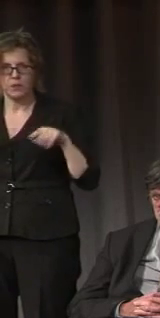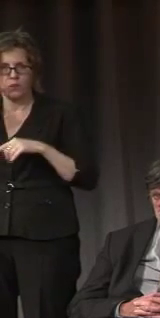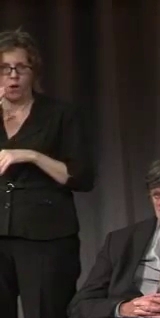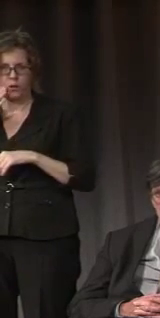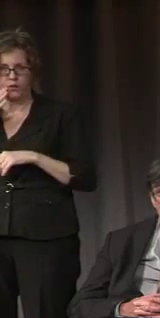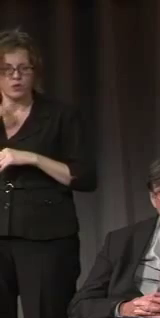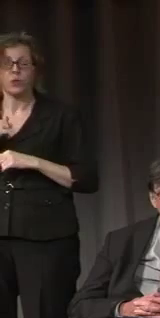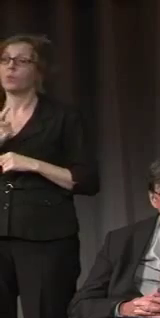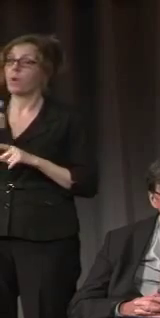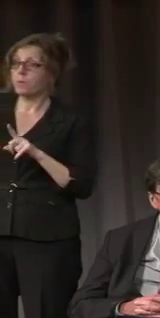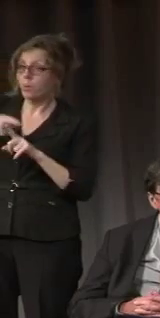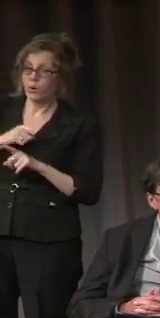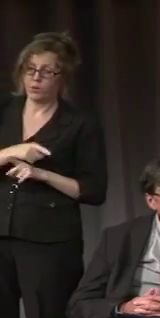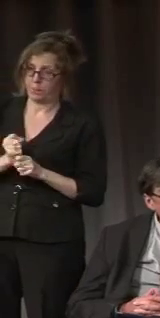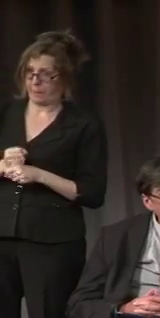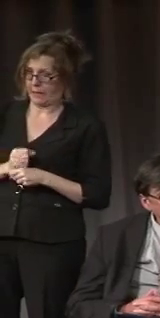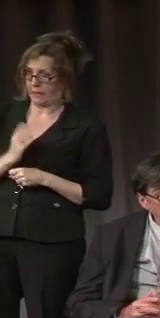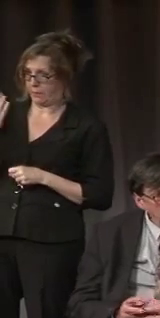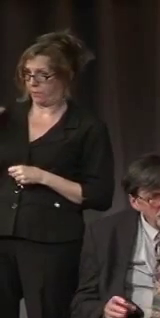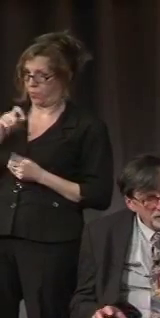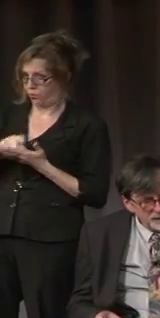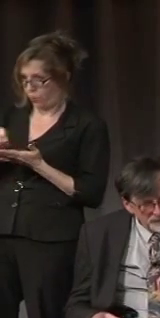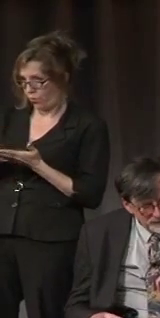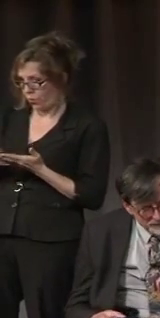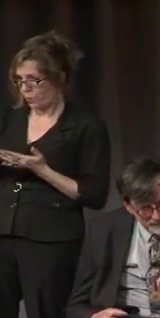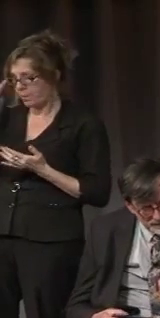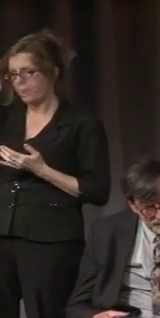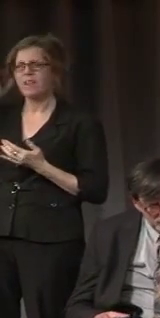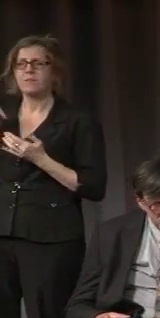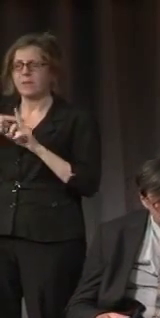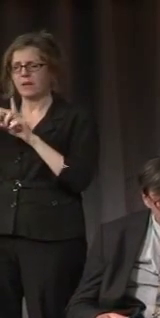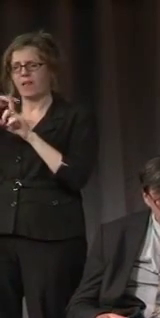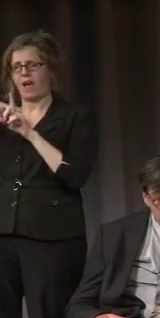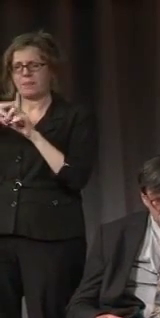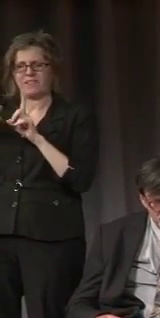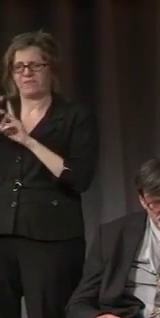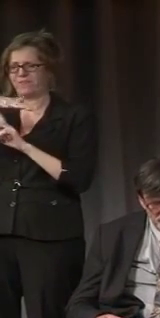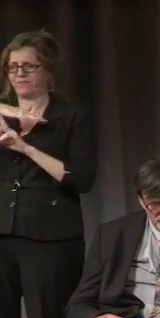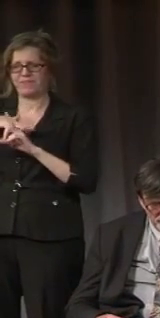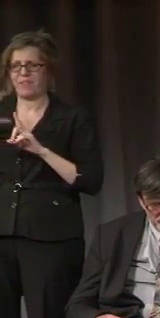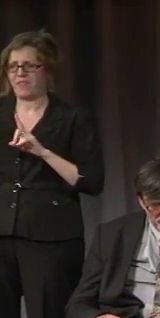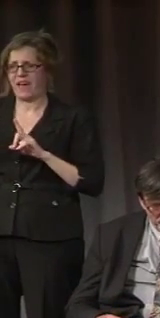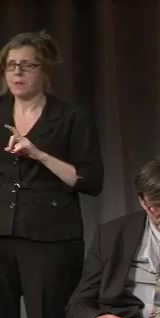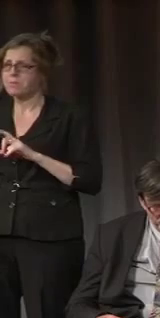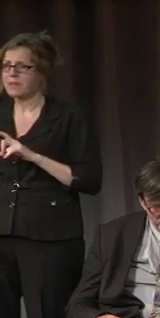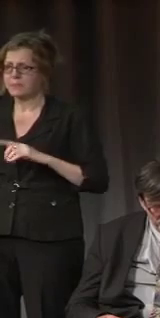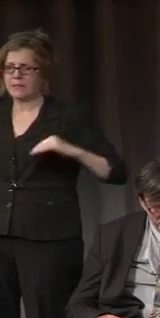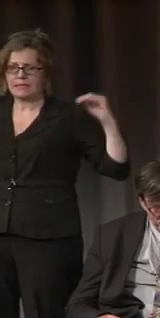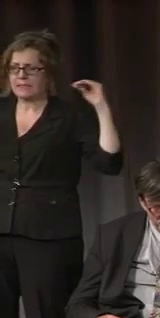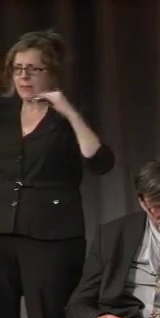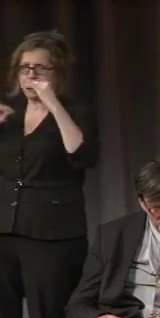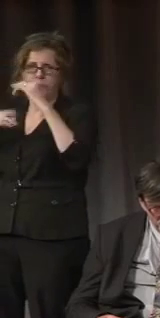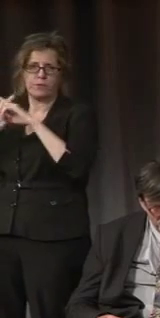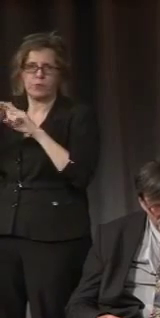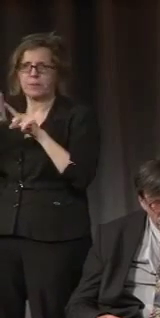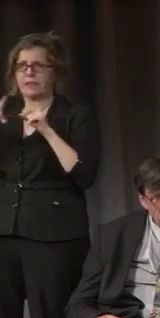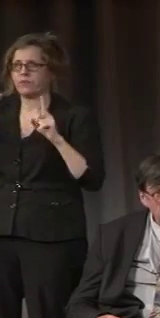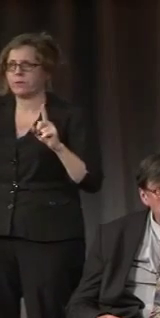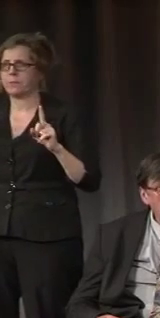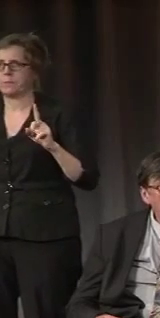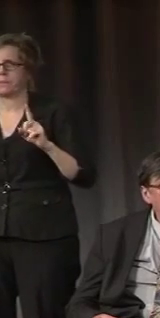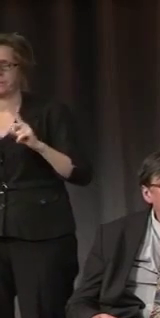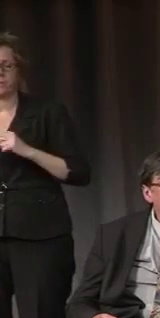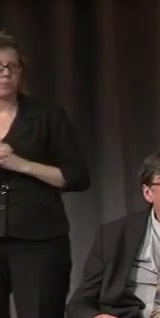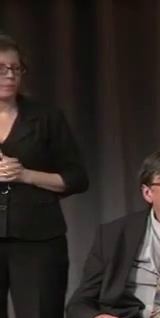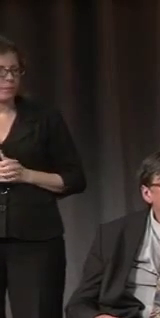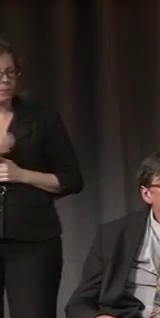writing, that climate science as a whole has to be assembled from many, many different kinds of scientific practices. There is